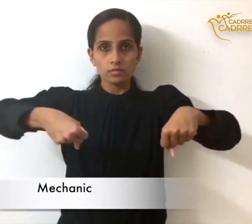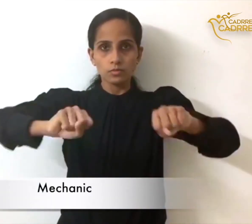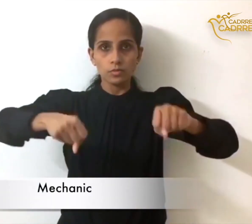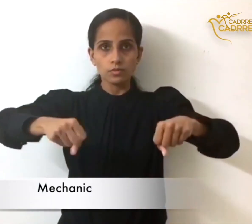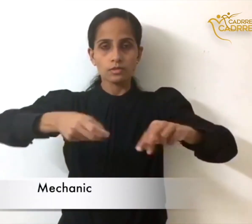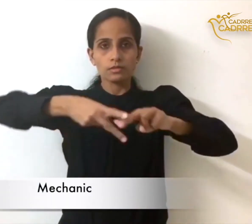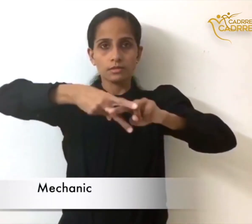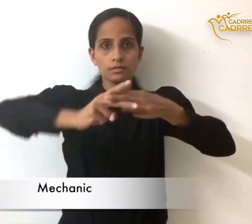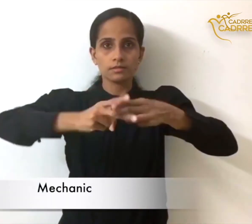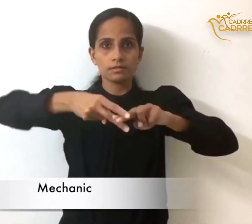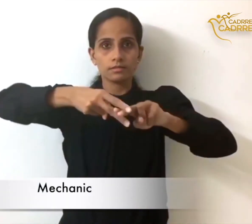mechanic,